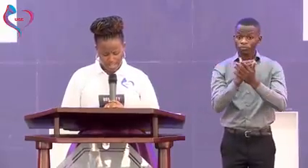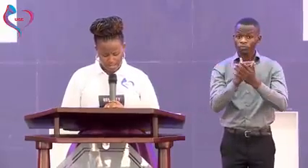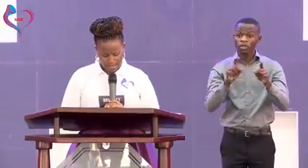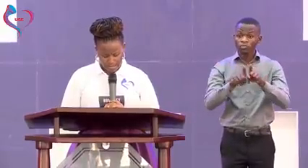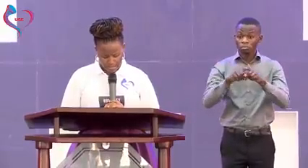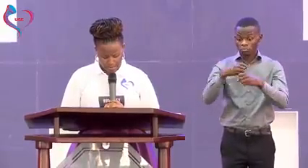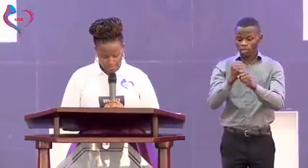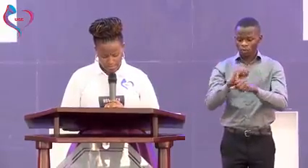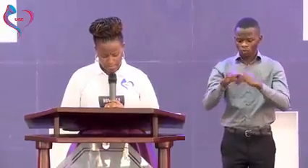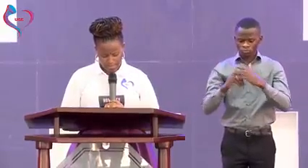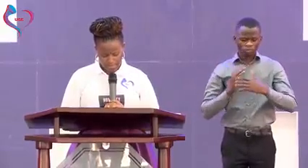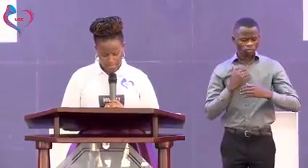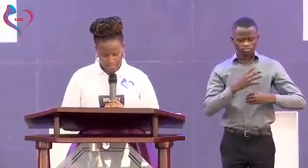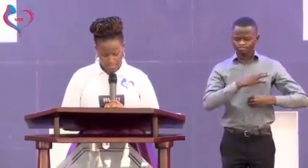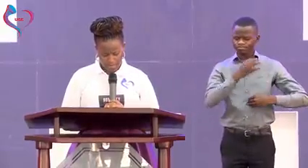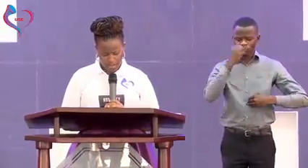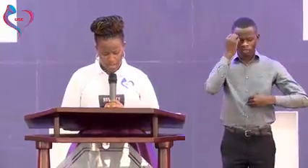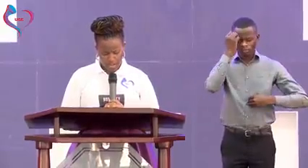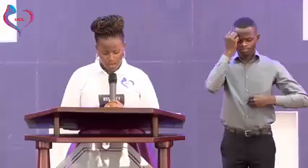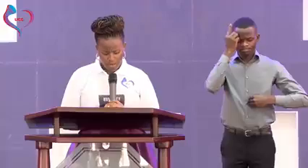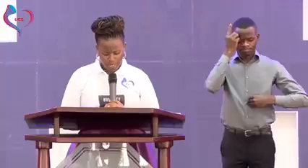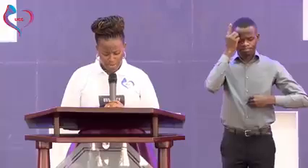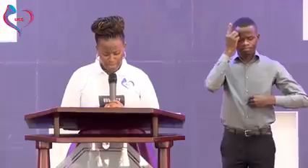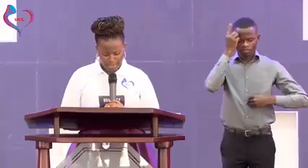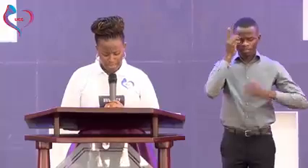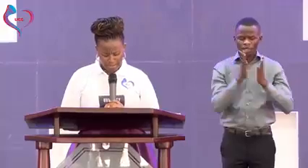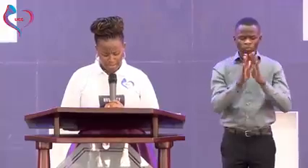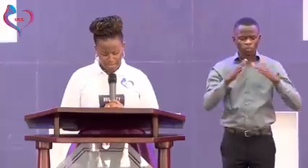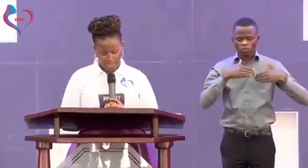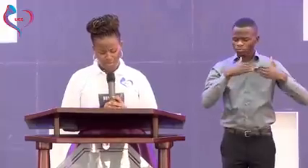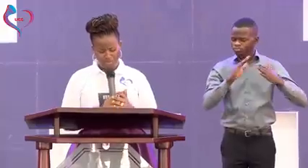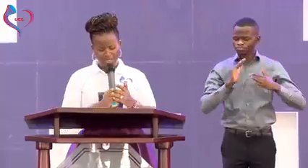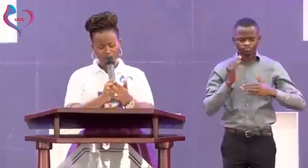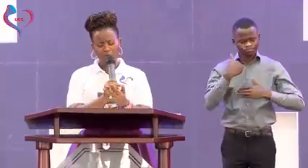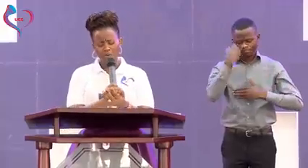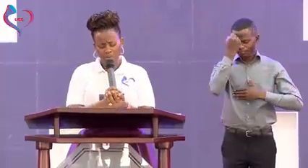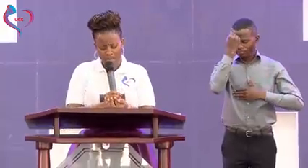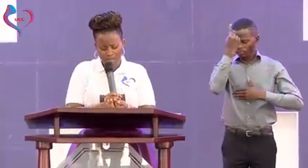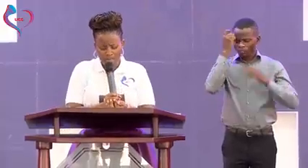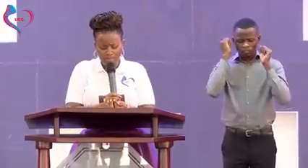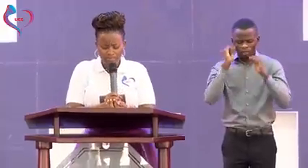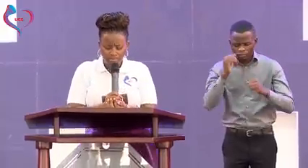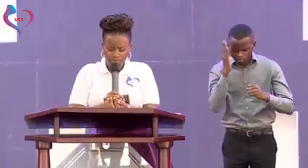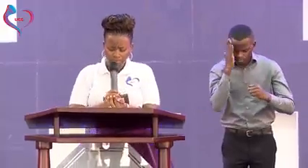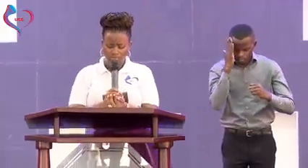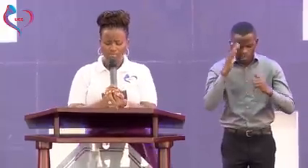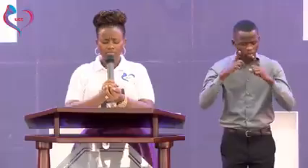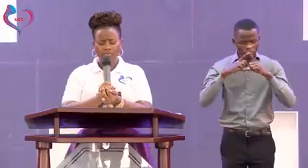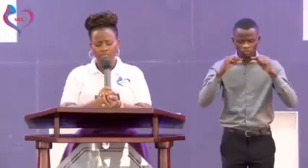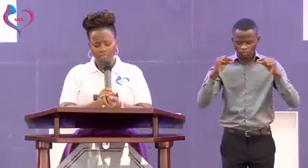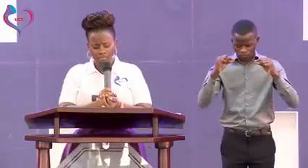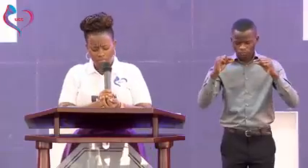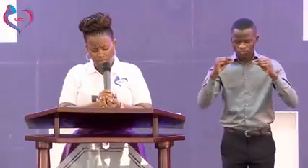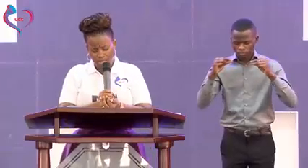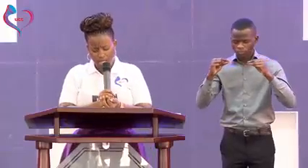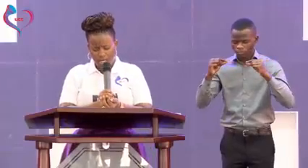to understand. Leta lememeza fo kutegeera. Open our understanding that we may know the word. bikula kutegera kwa